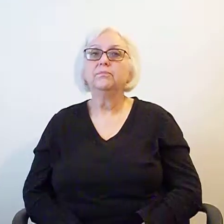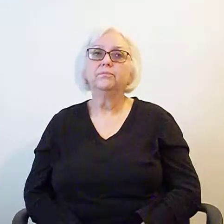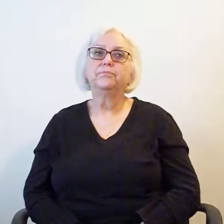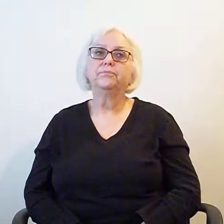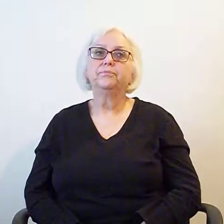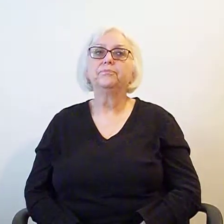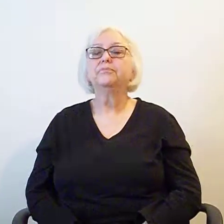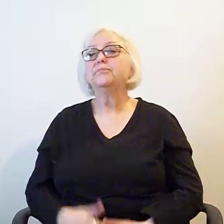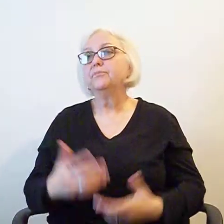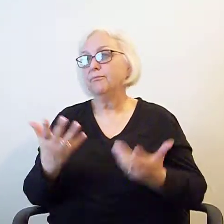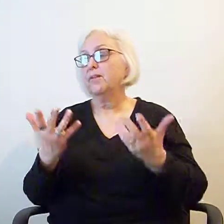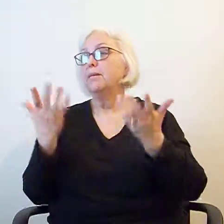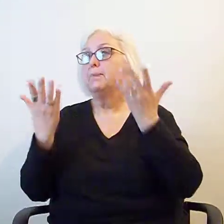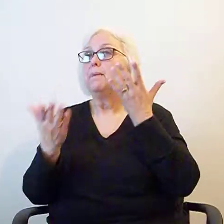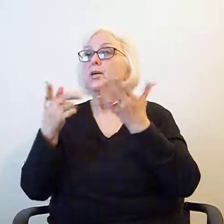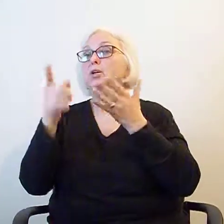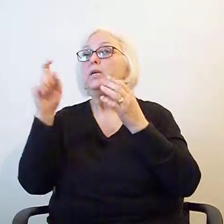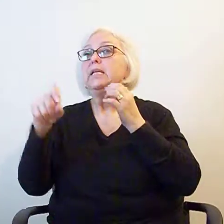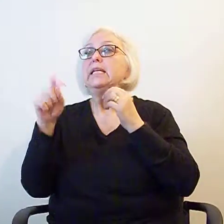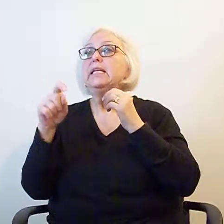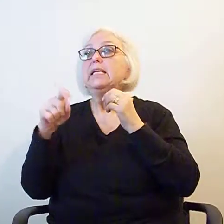You may require interruption,